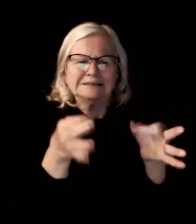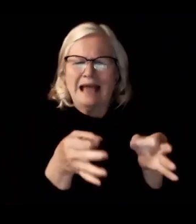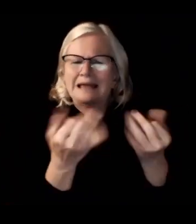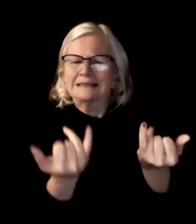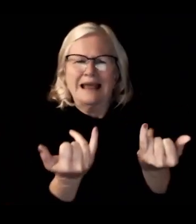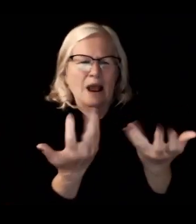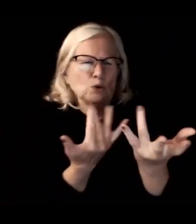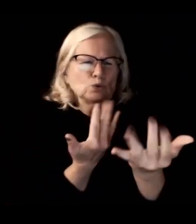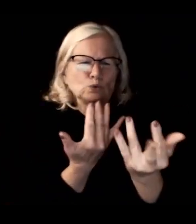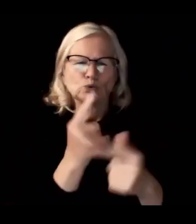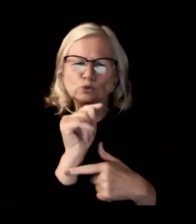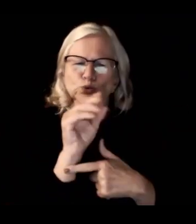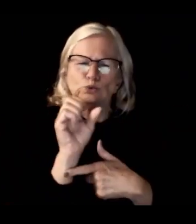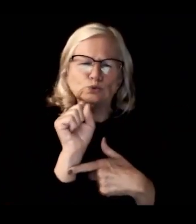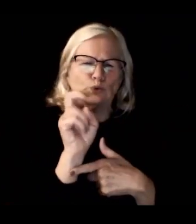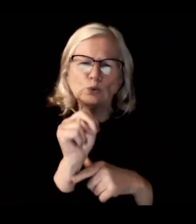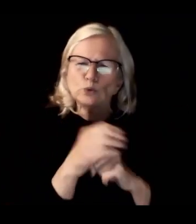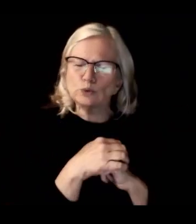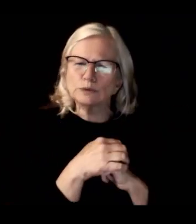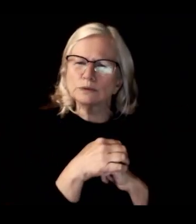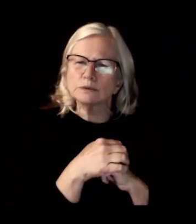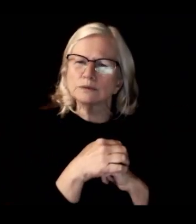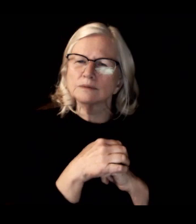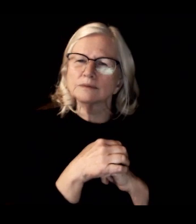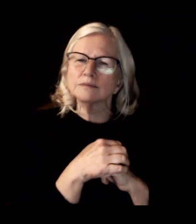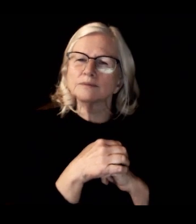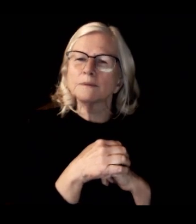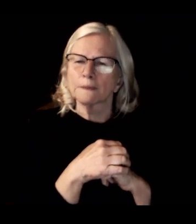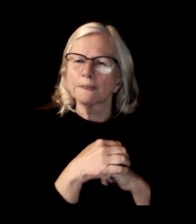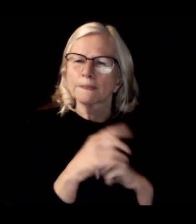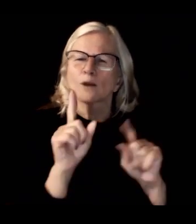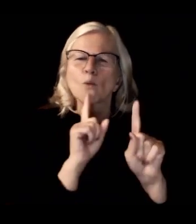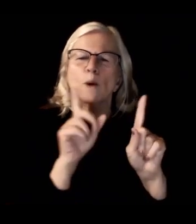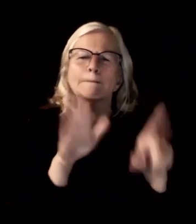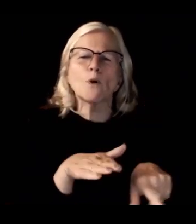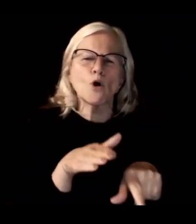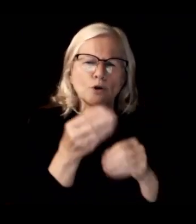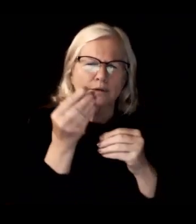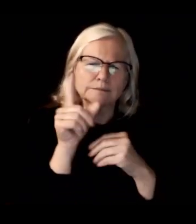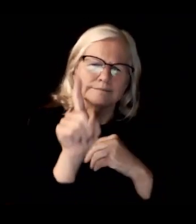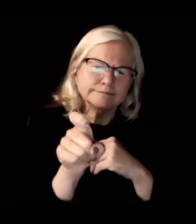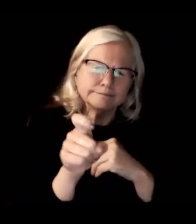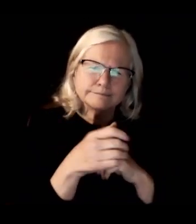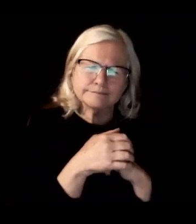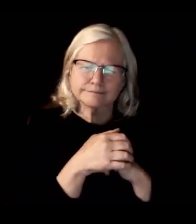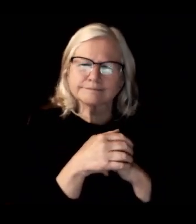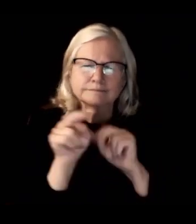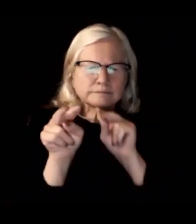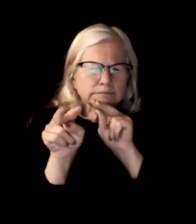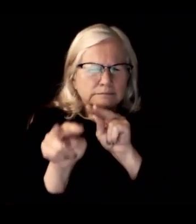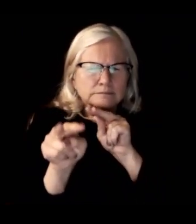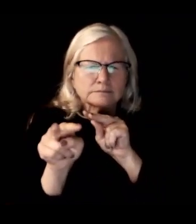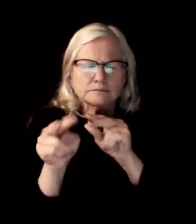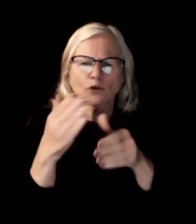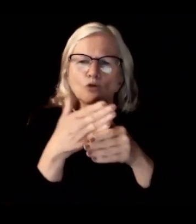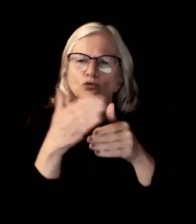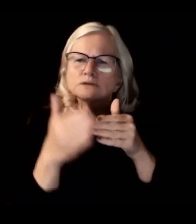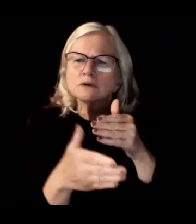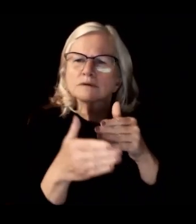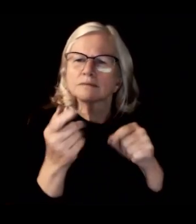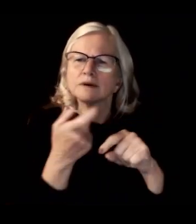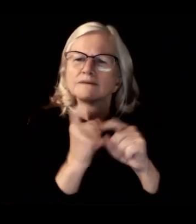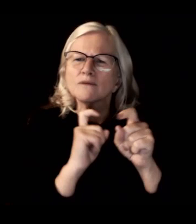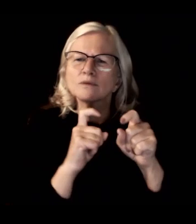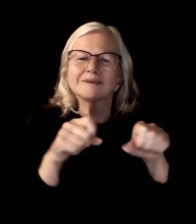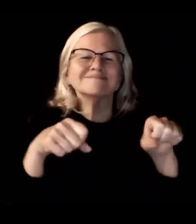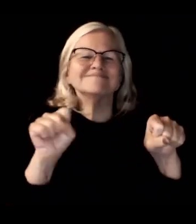been following the results of the people who had gone to Sturgis. Any new figures